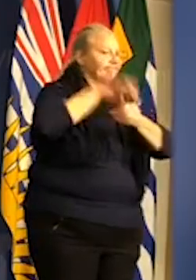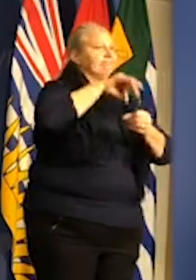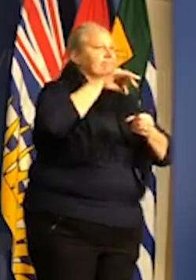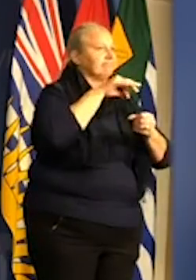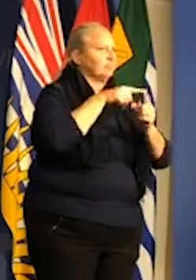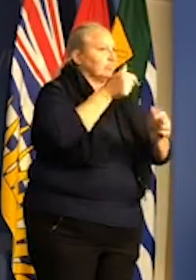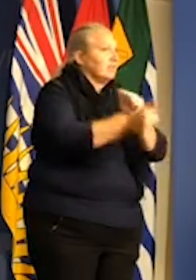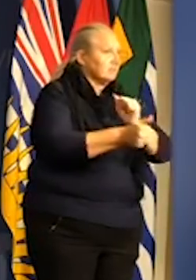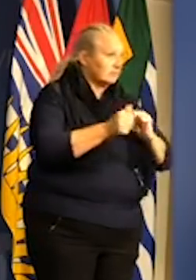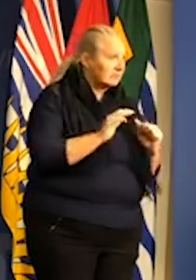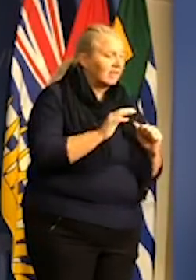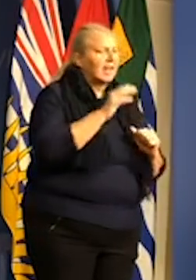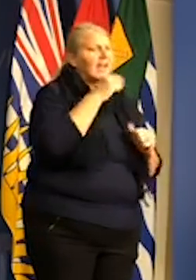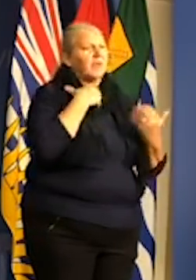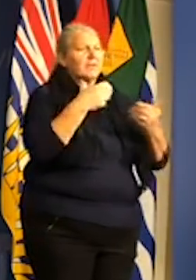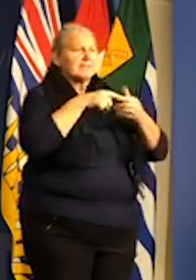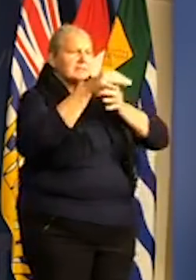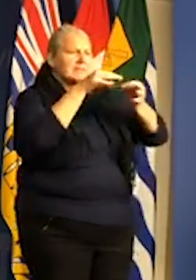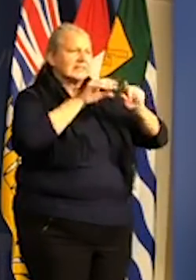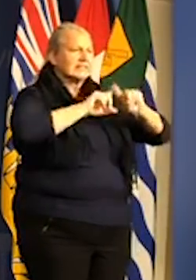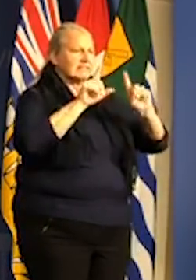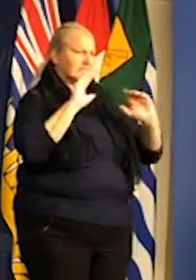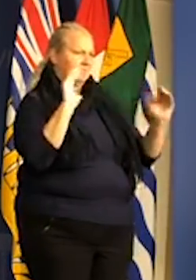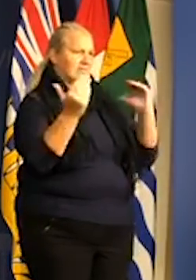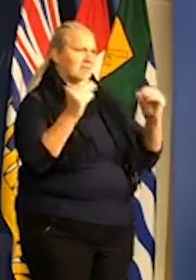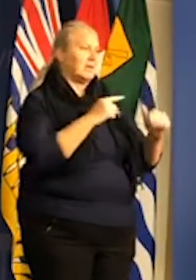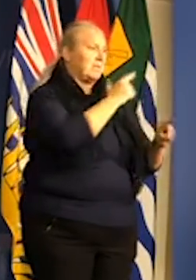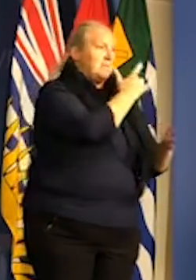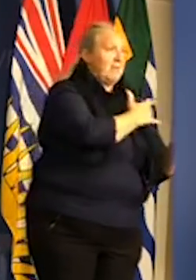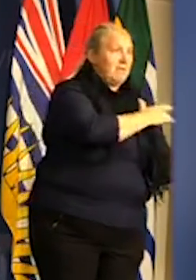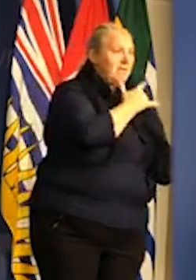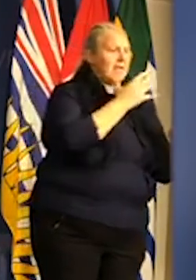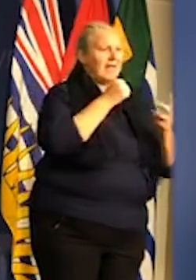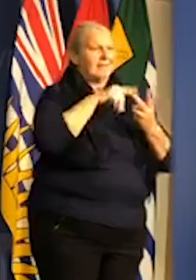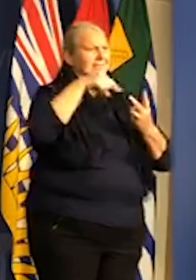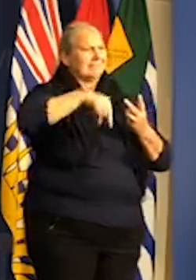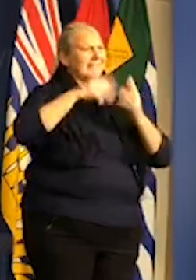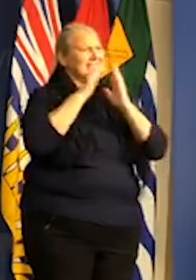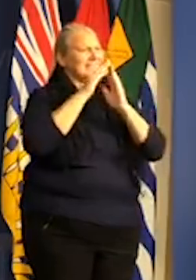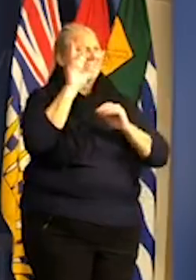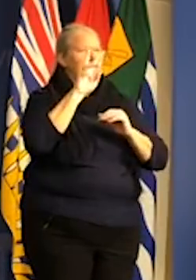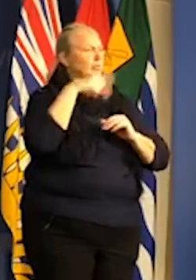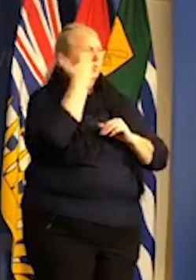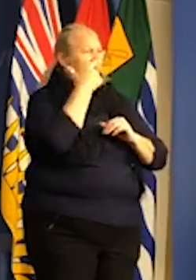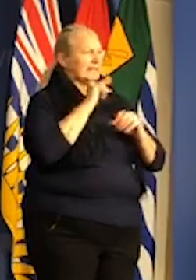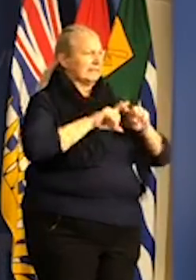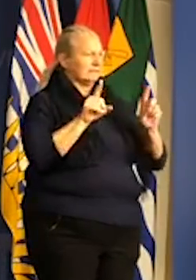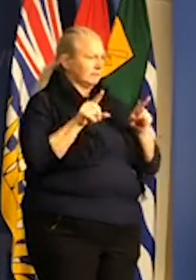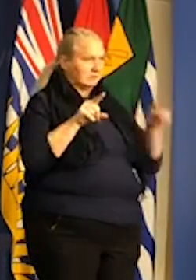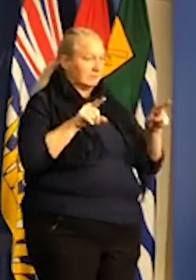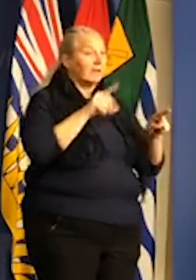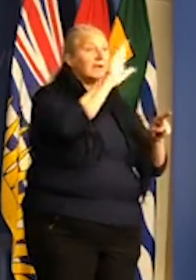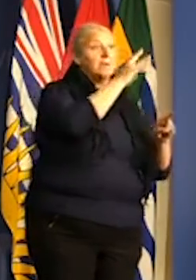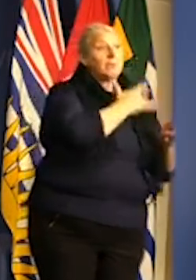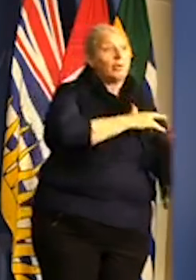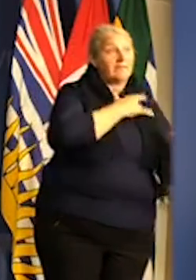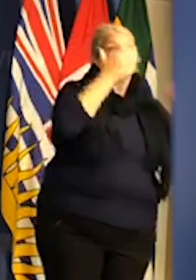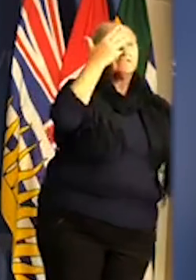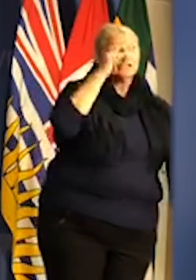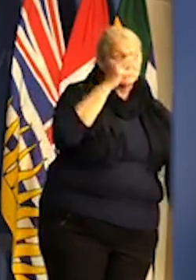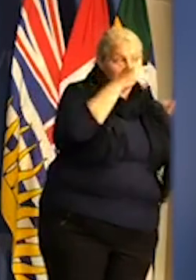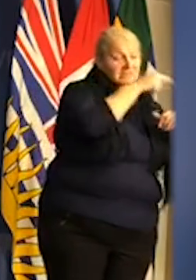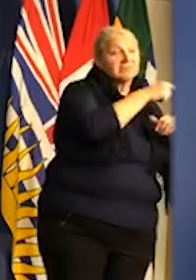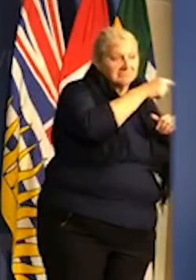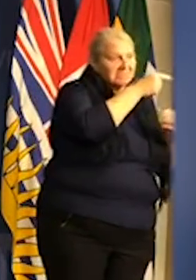the differences between the provincial state of emergency and the Vancouver state of emergency. While the provincial declaration allows